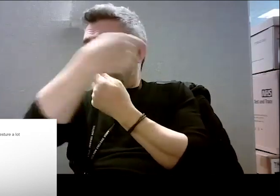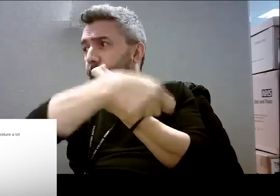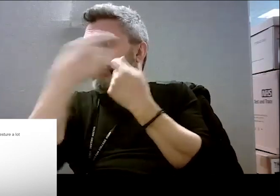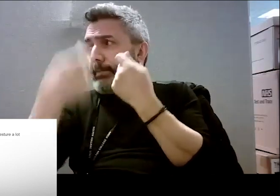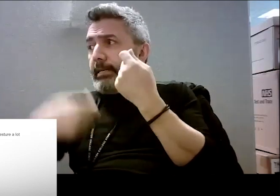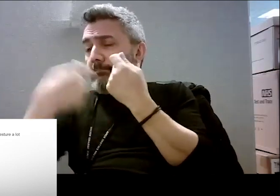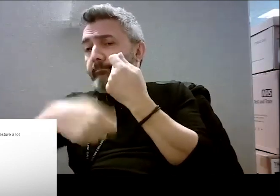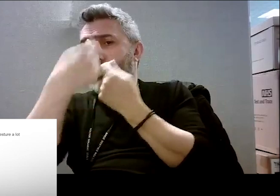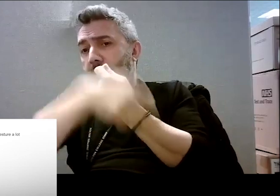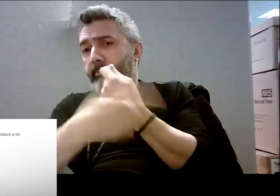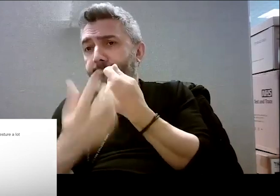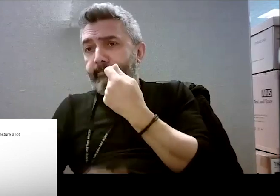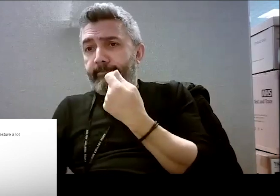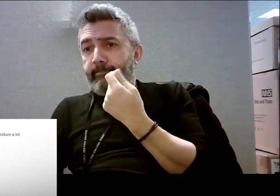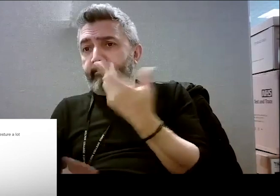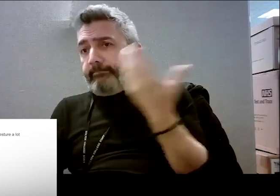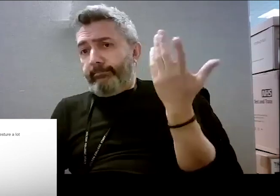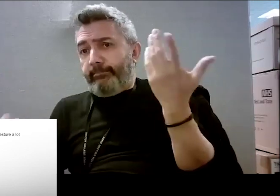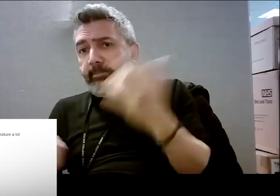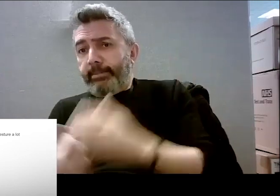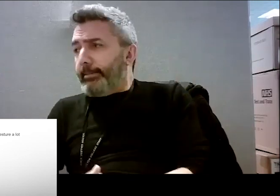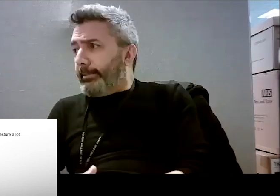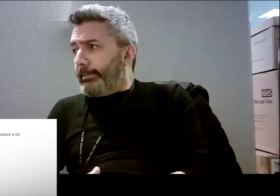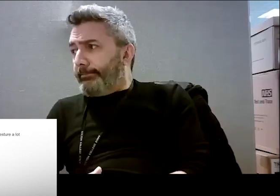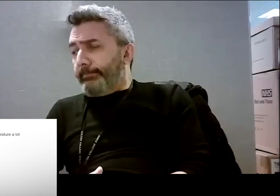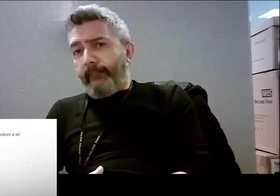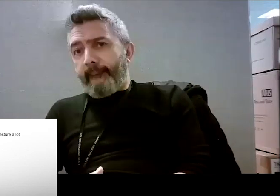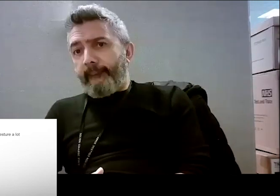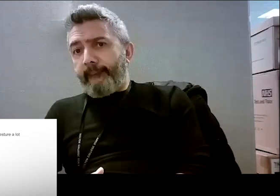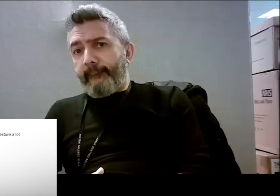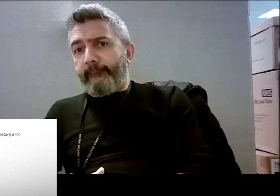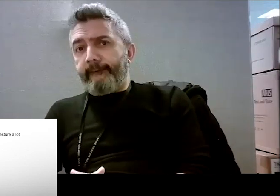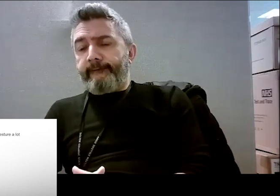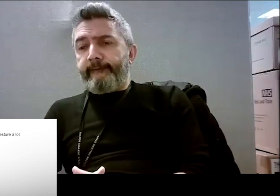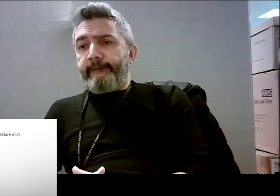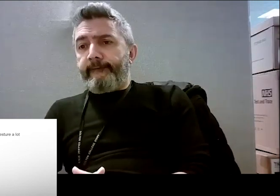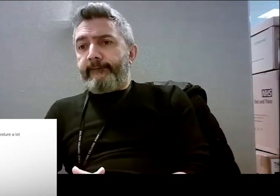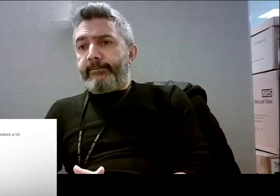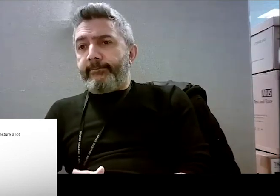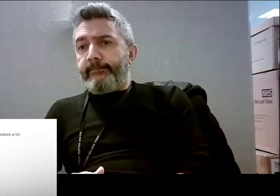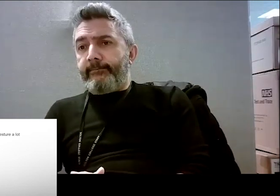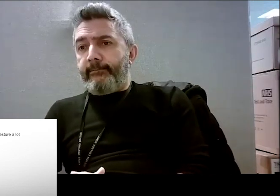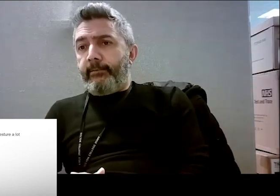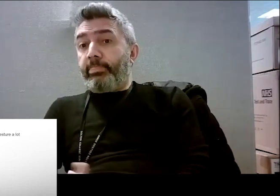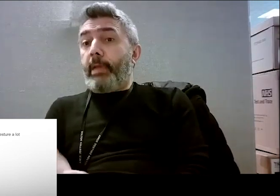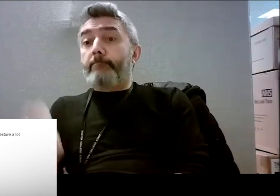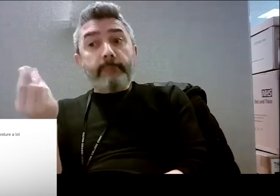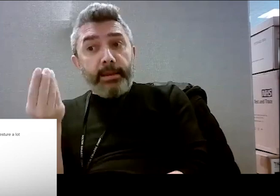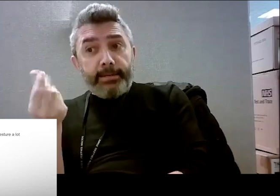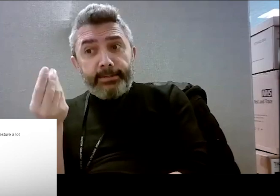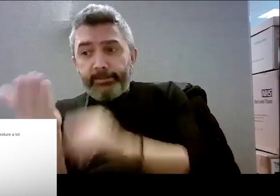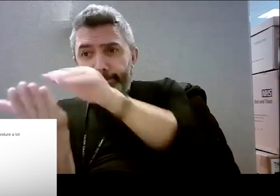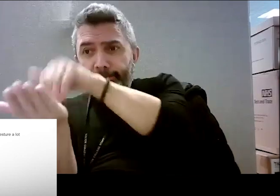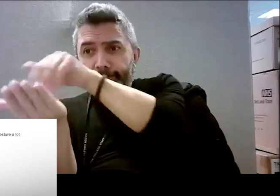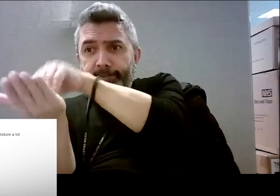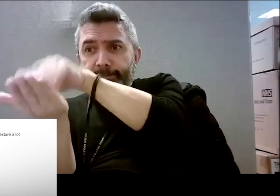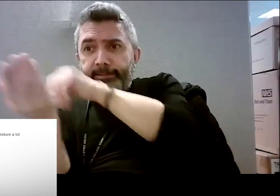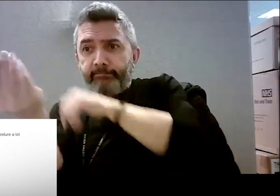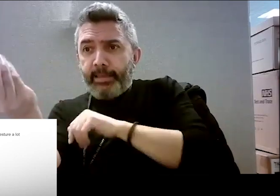Maybe banana. So there's lots of gestures that you might do that we do also. Or money.